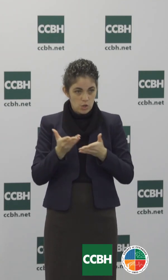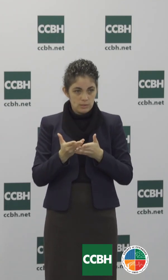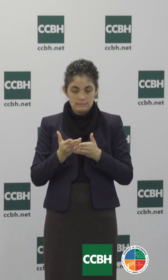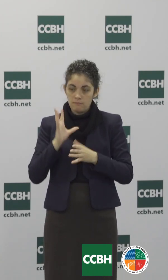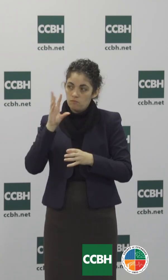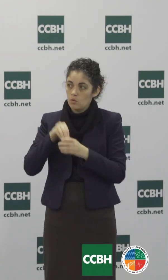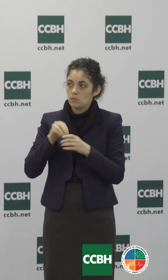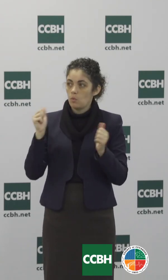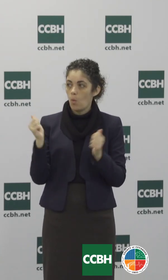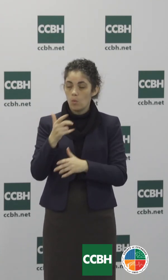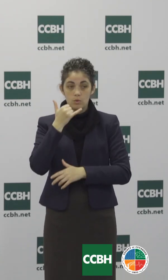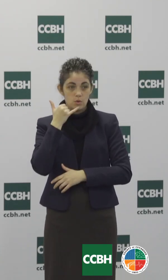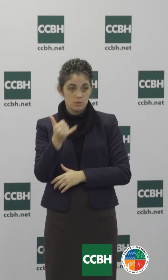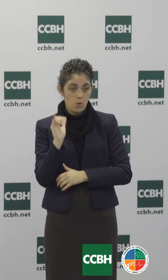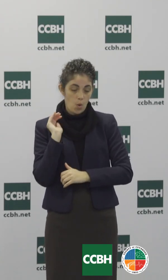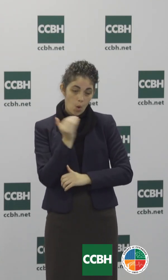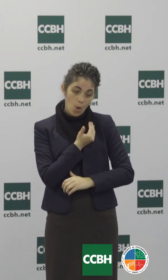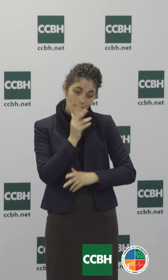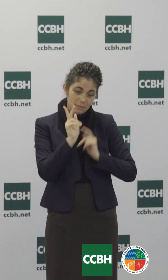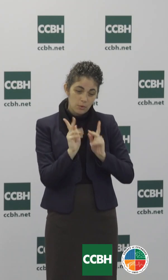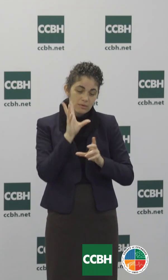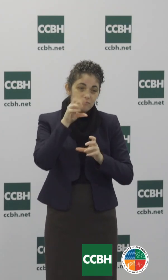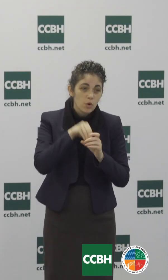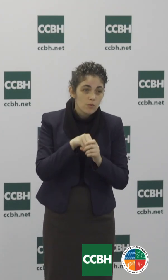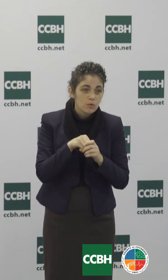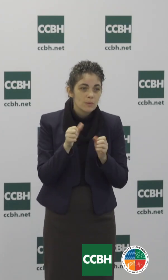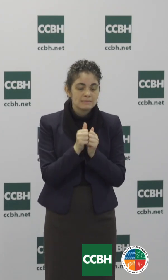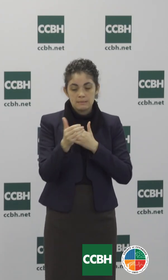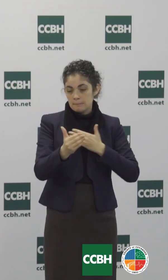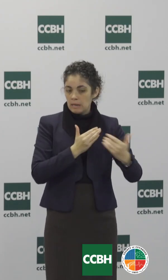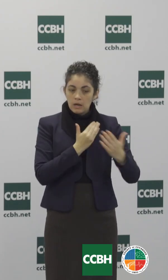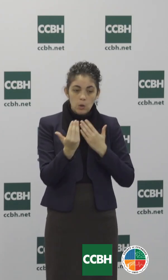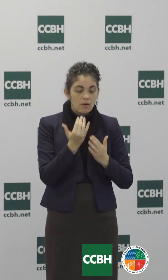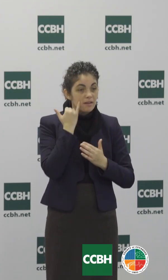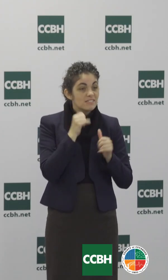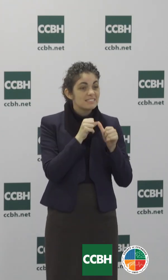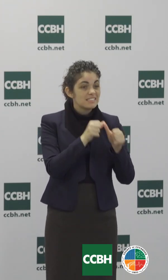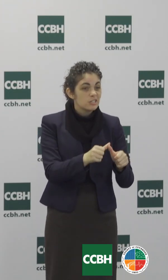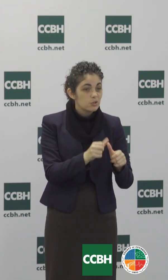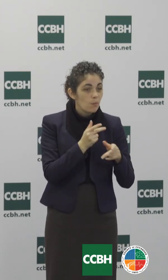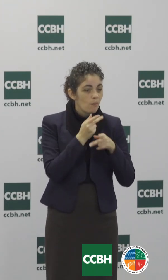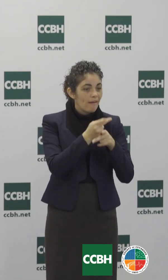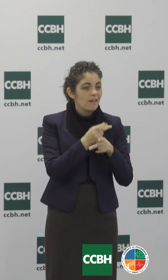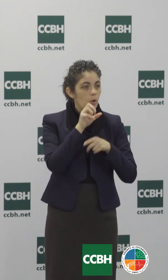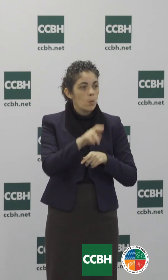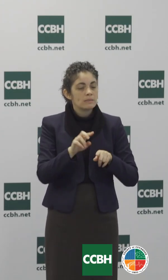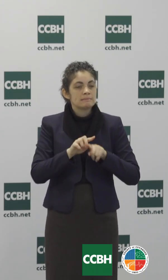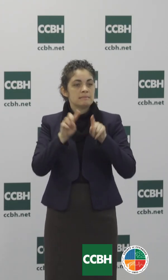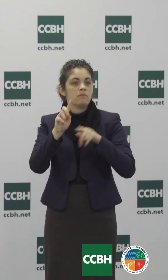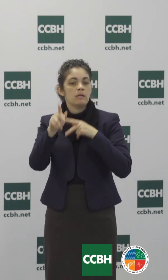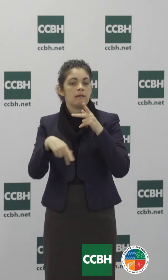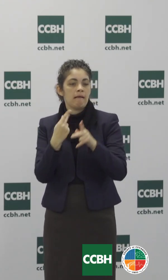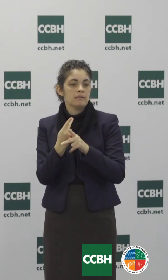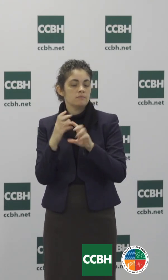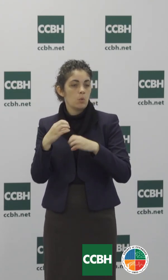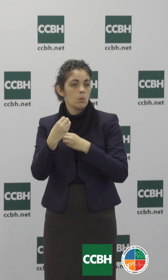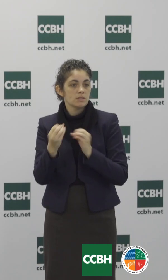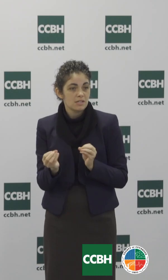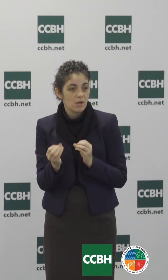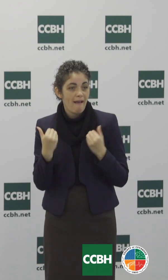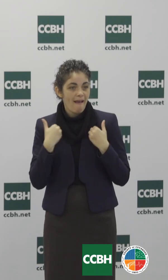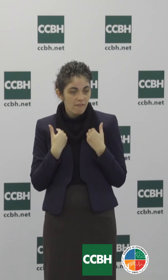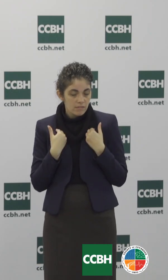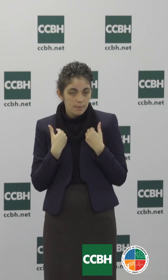can tell you that every facility we've been involved with, regardless of whether it's long-term care or a different type of organization,